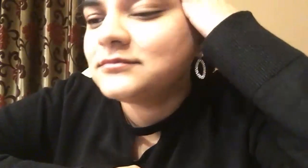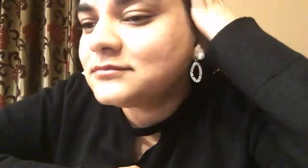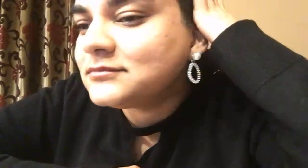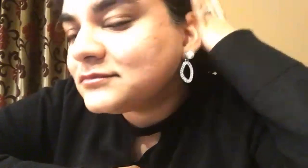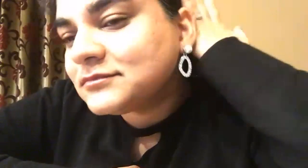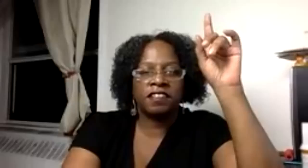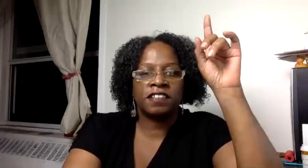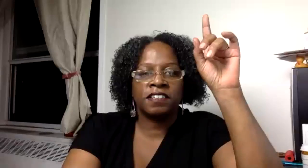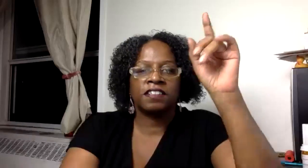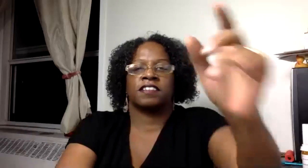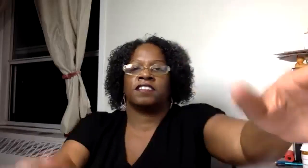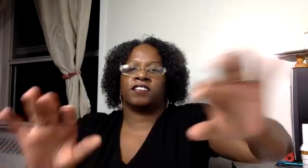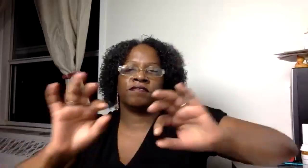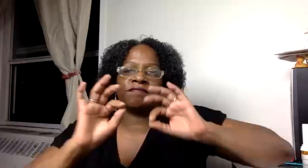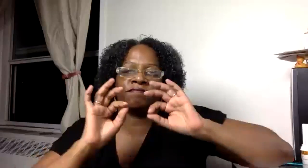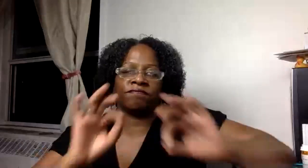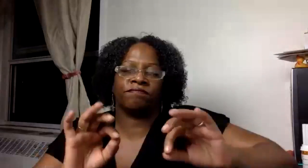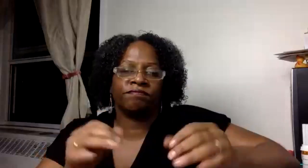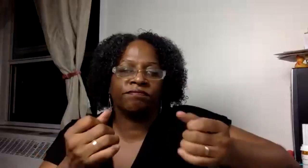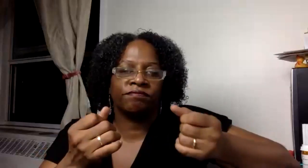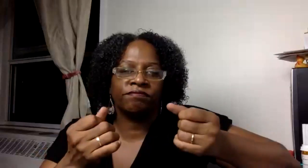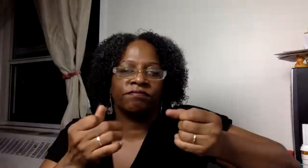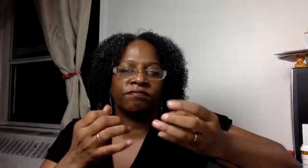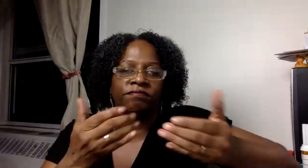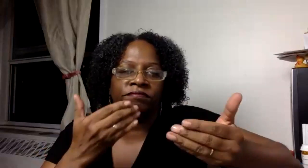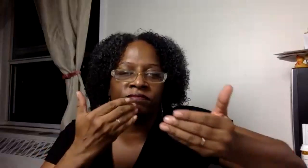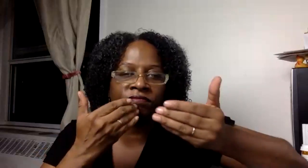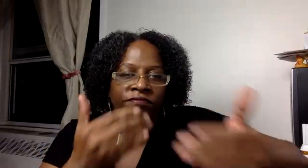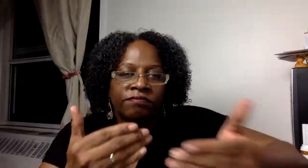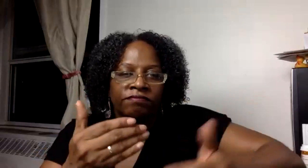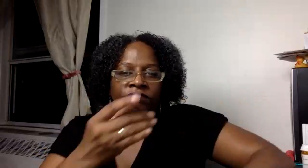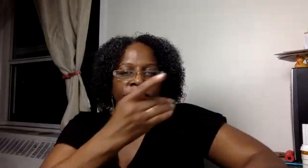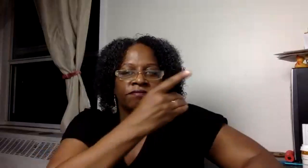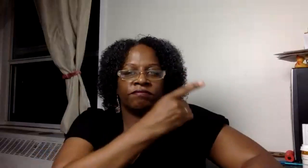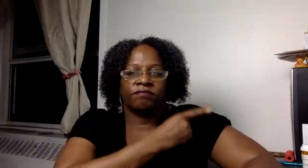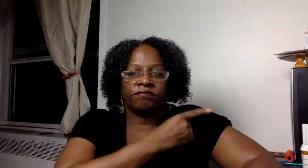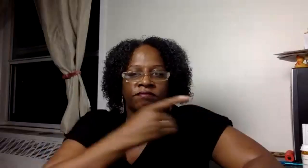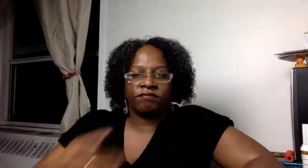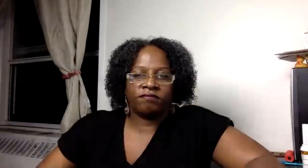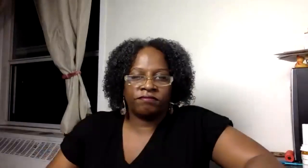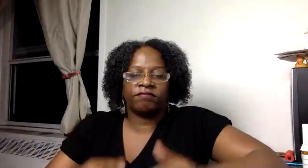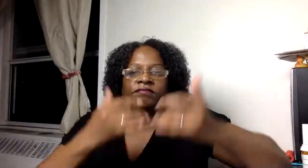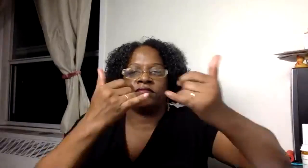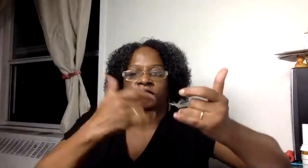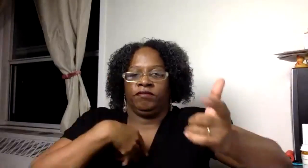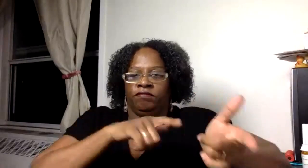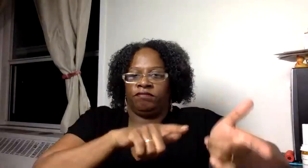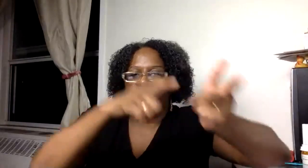Yes, most likely you did. But I was saying that, I was asking like, be deaf,